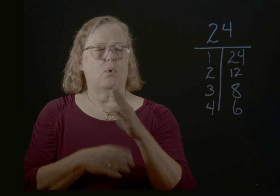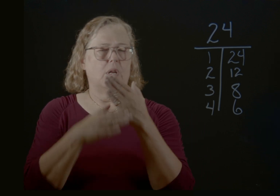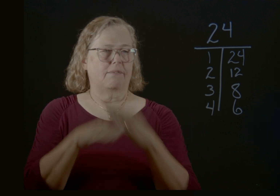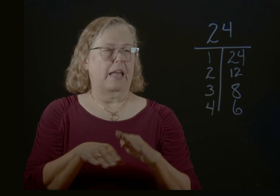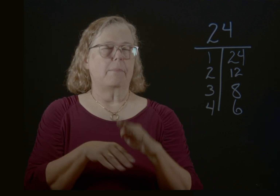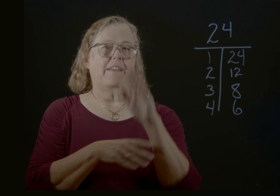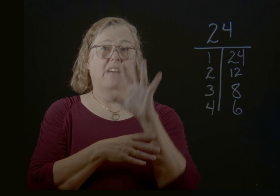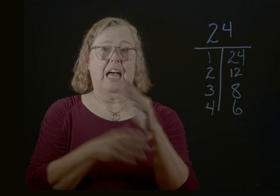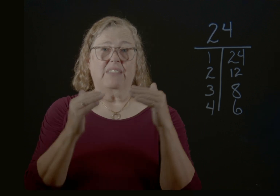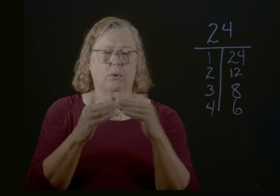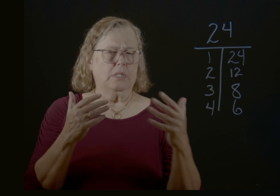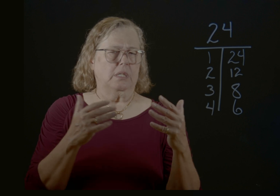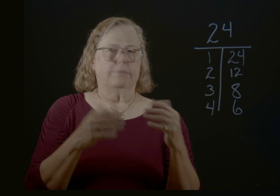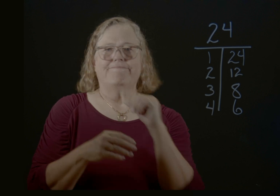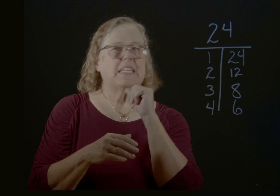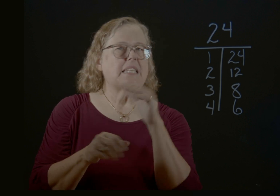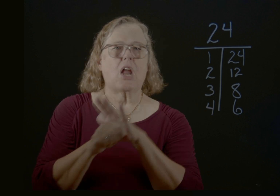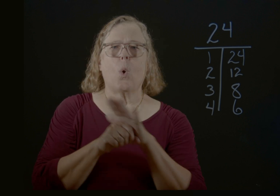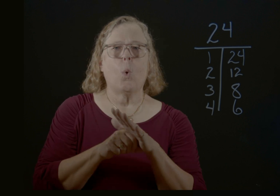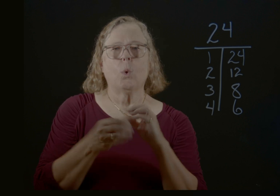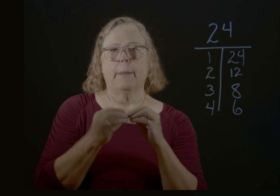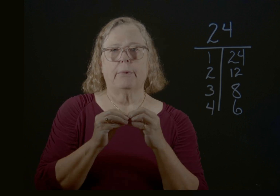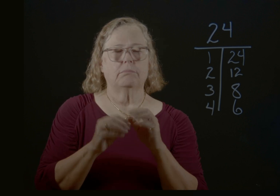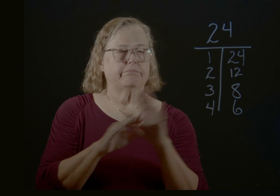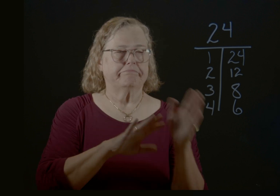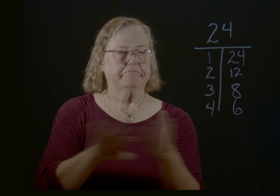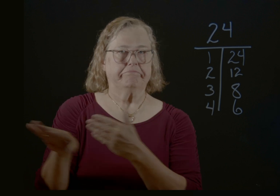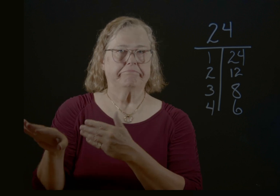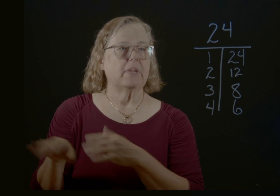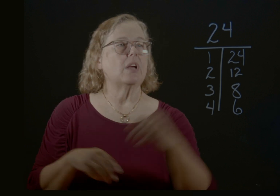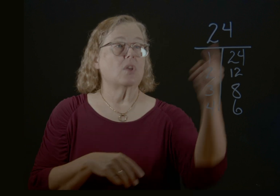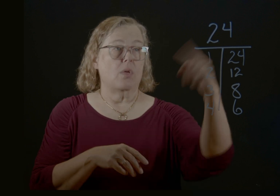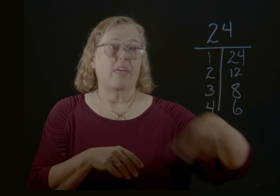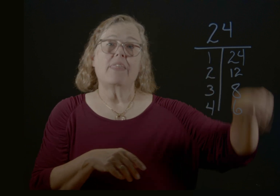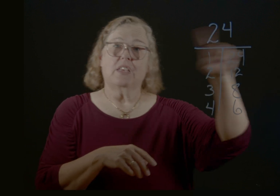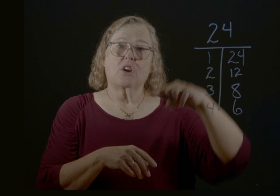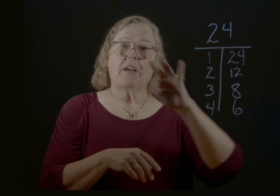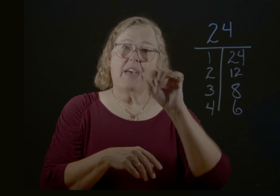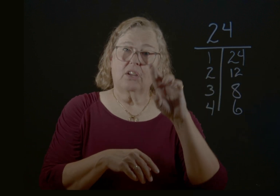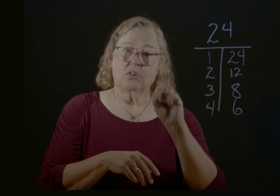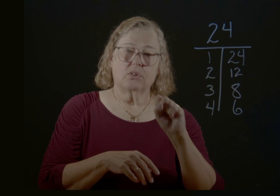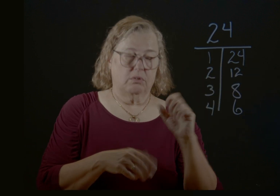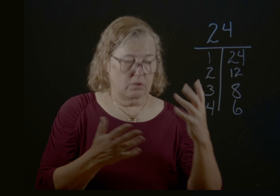say 24 divided by 5, and it's not going to be a whole number for an answer. So we know that's not a factor. These are our factors.